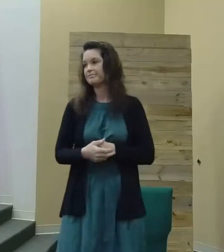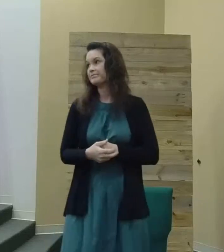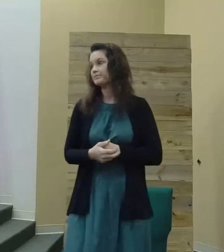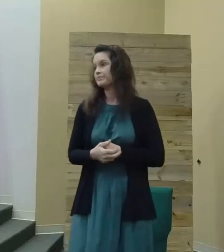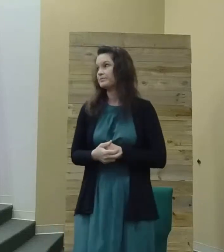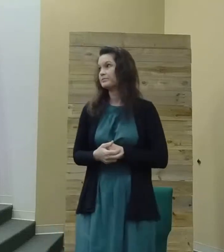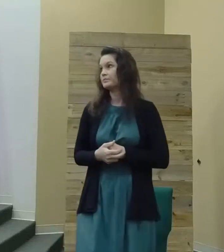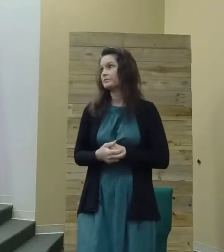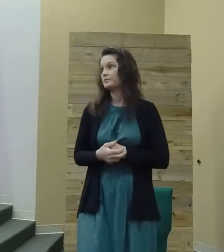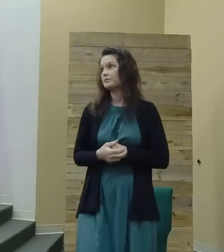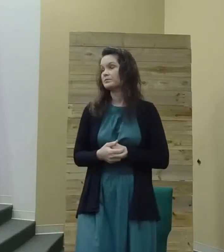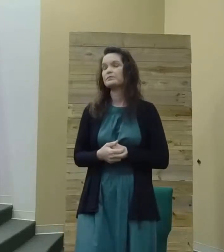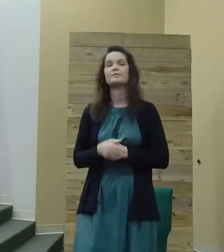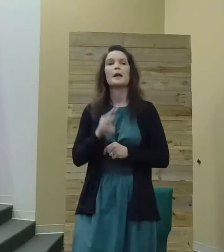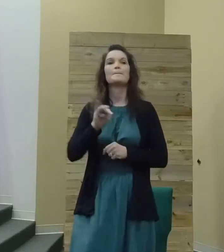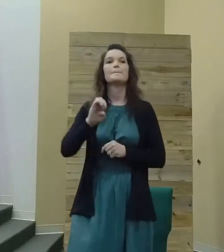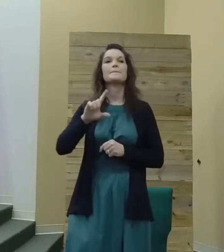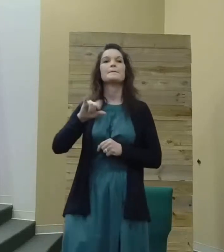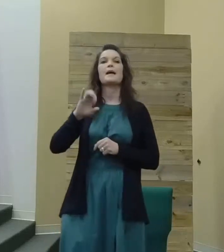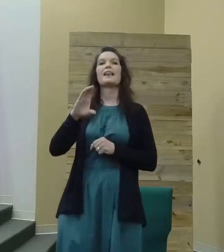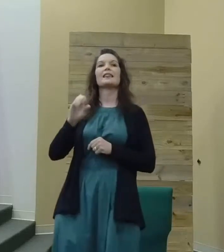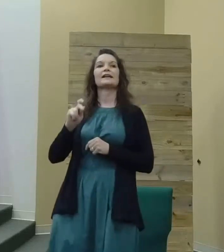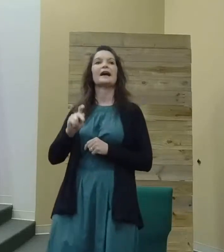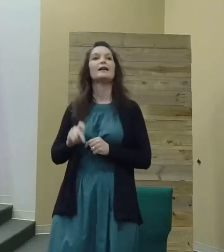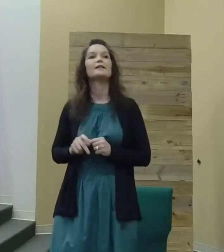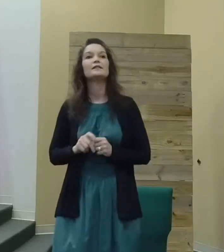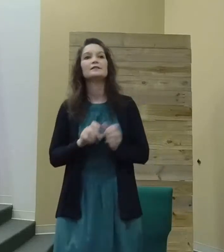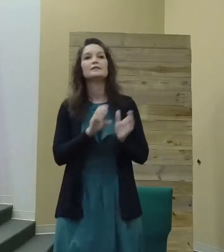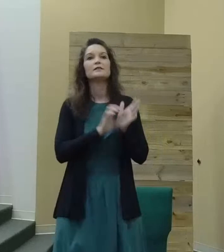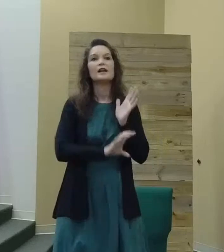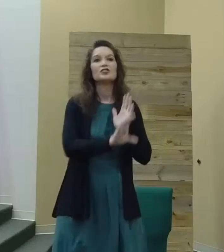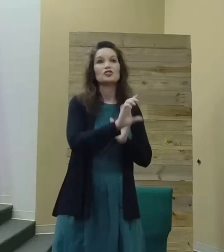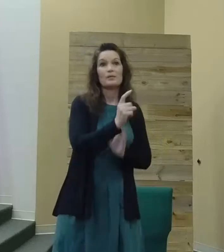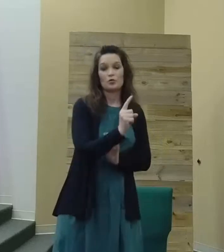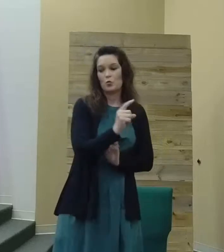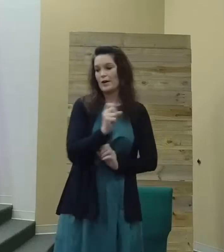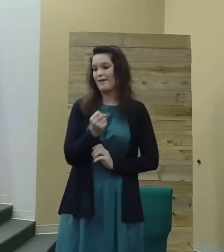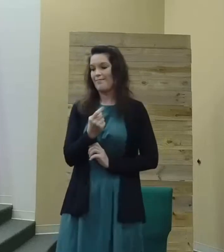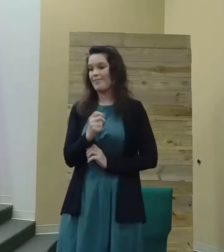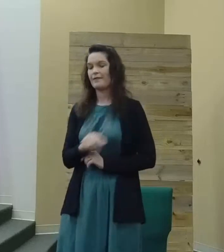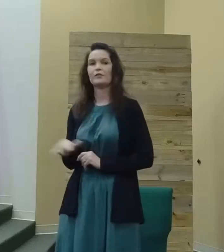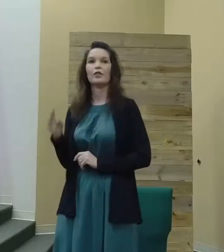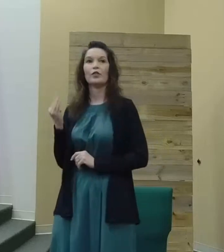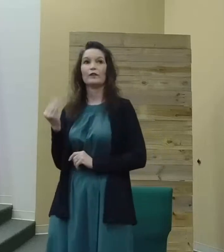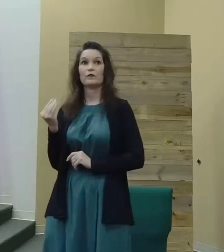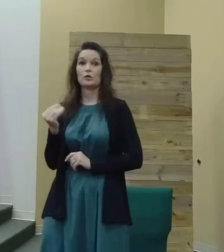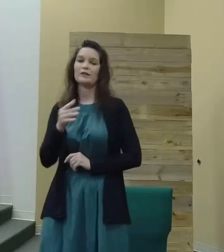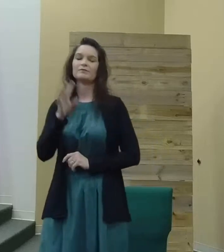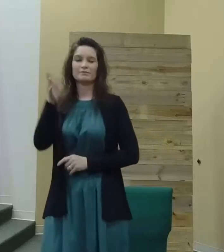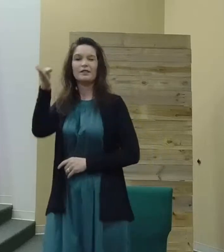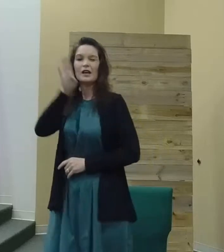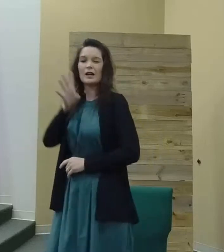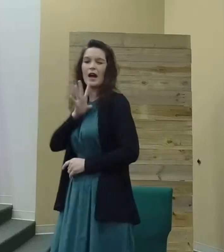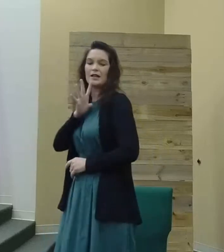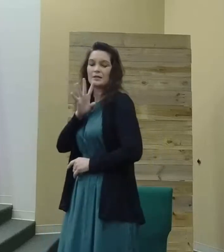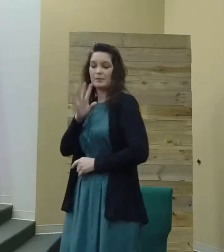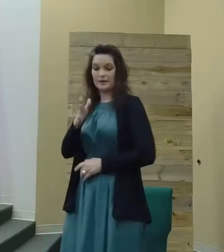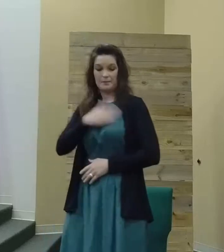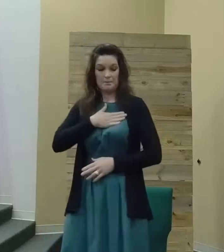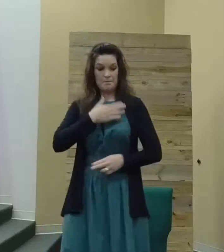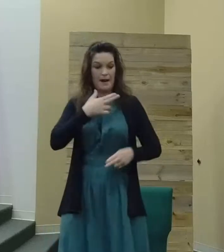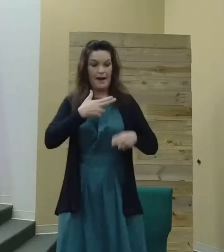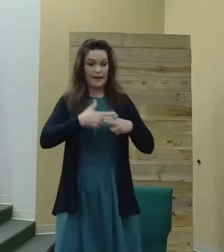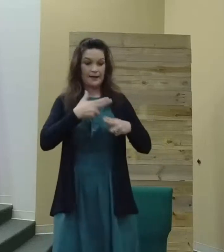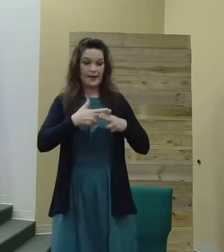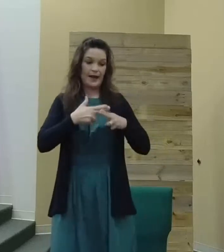prayer in just a moment. Malachi chapter 1, verses 11 through 14. This is God speaking.